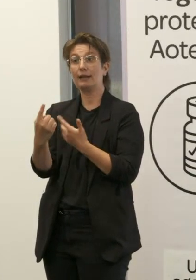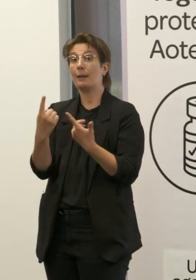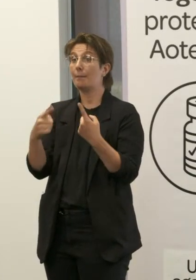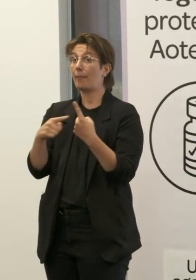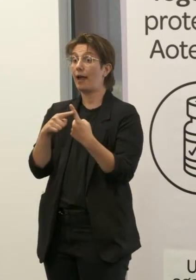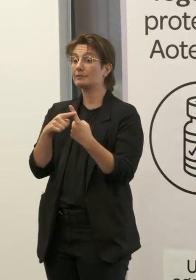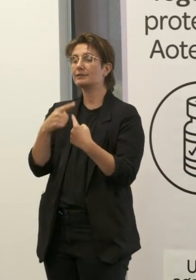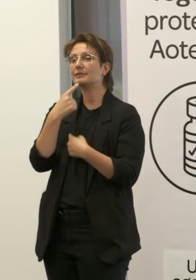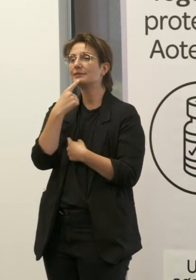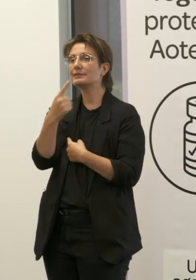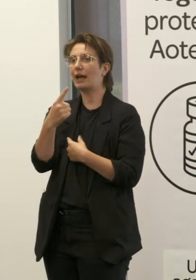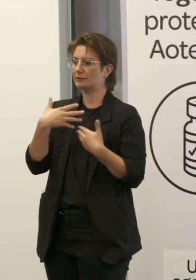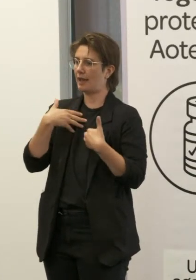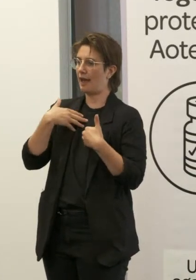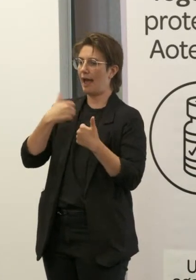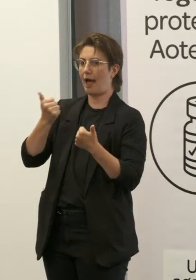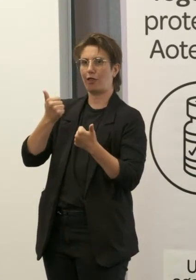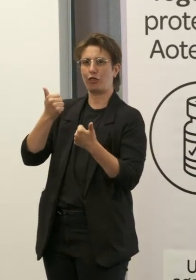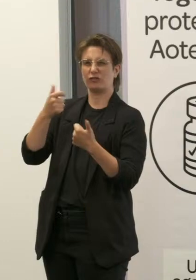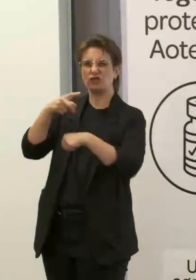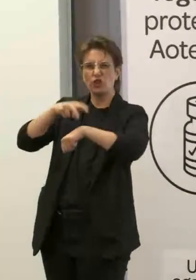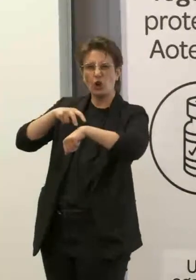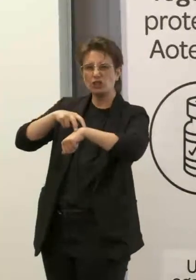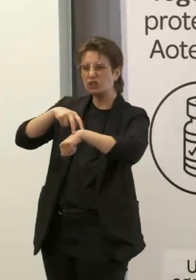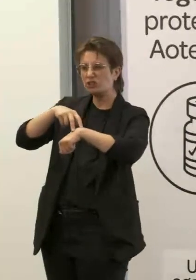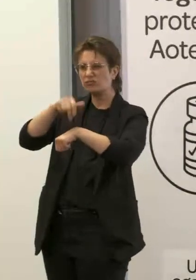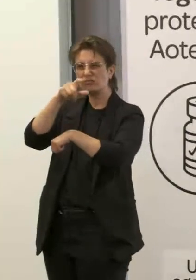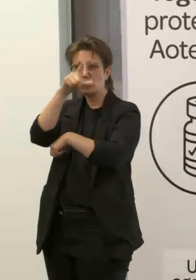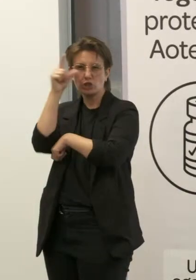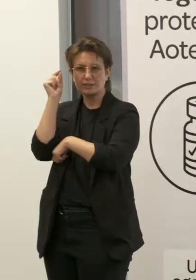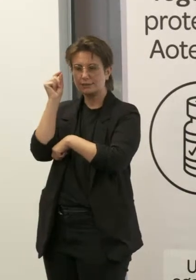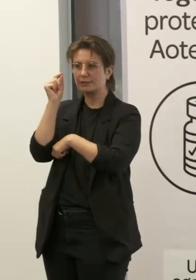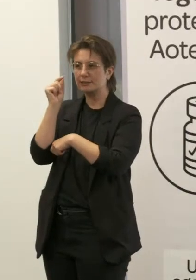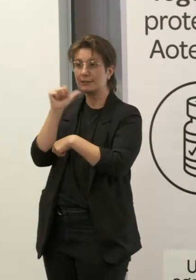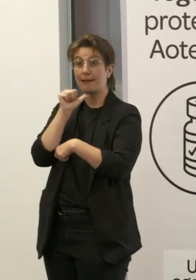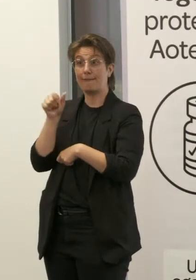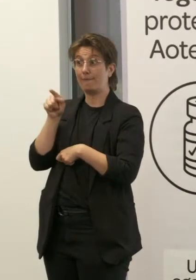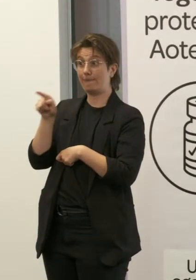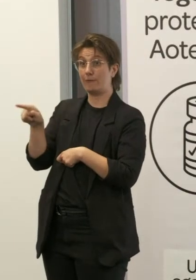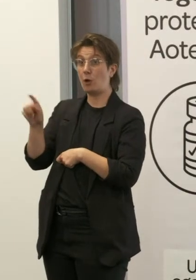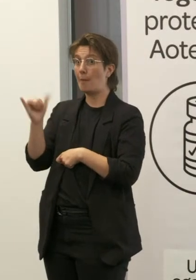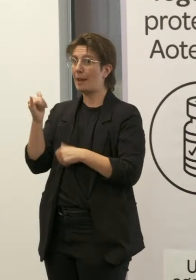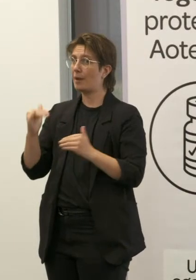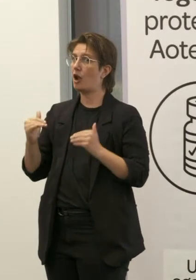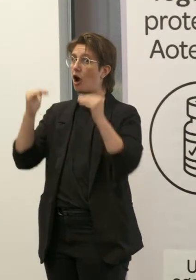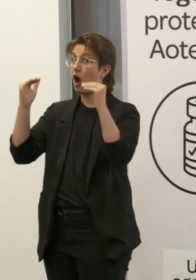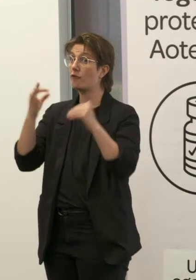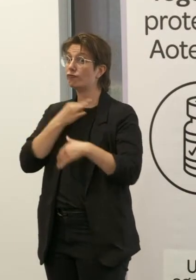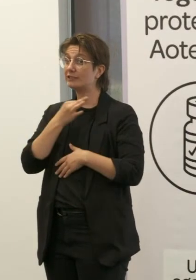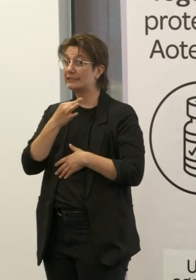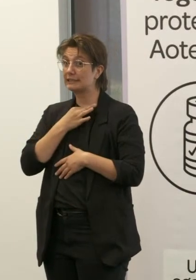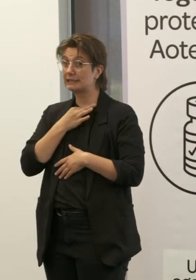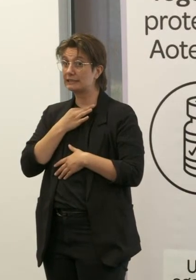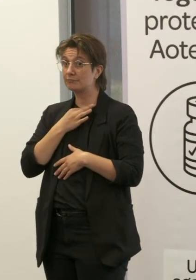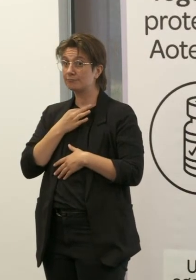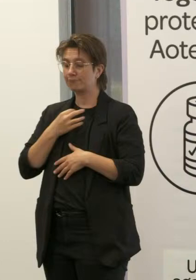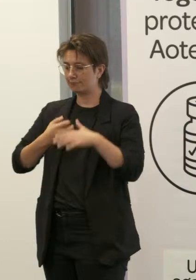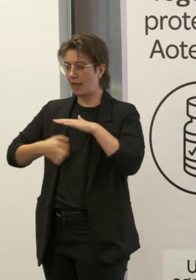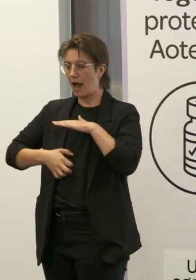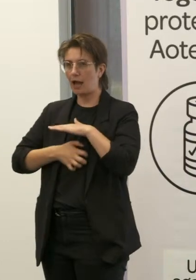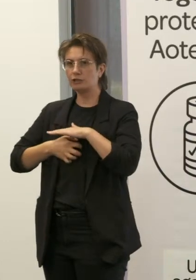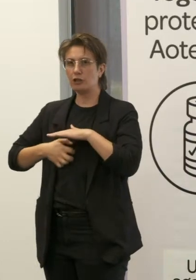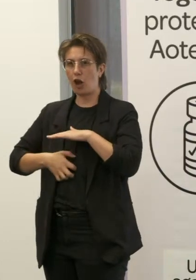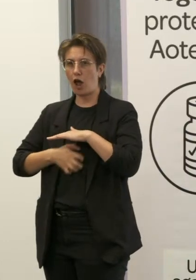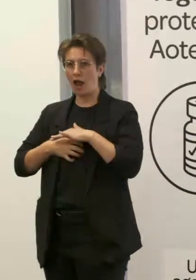would be severely impacted either themselves or a member of their household, and then they will be able to have a